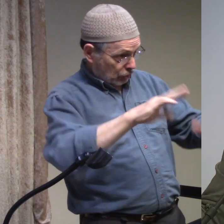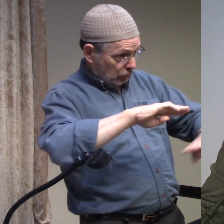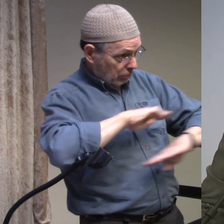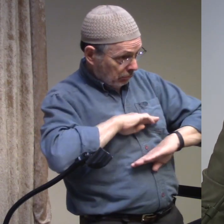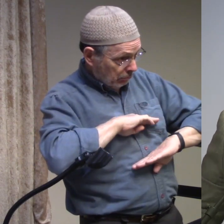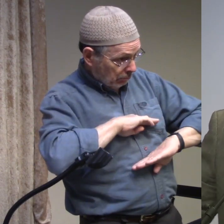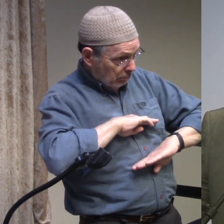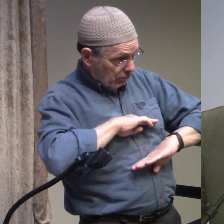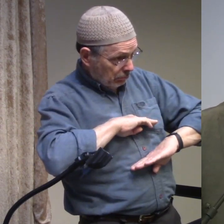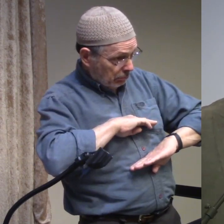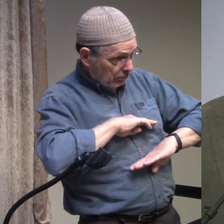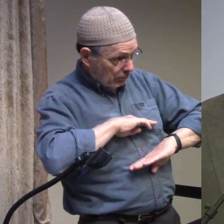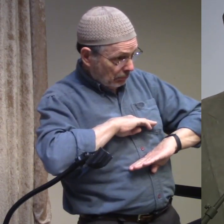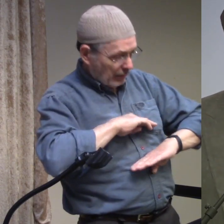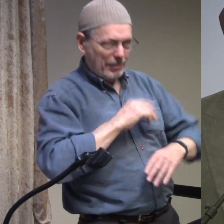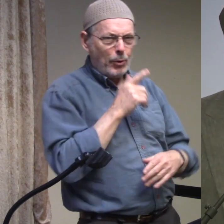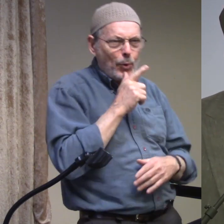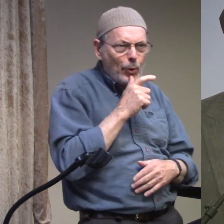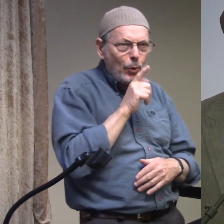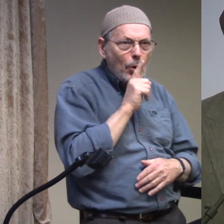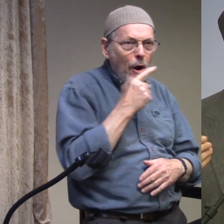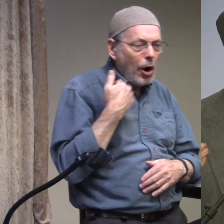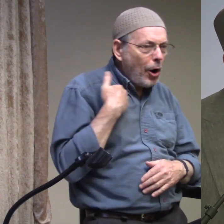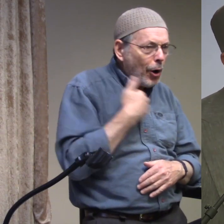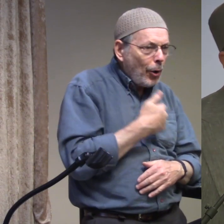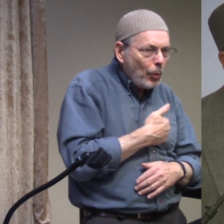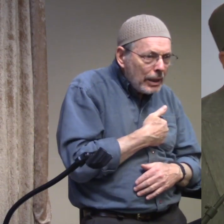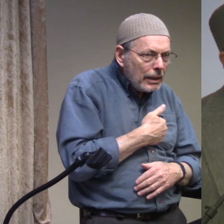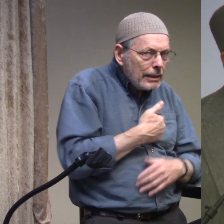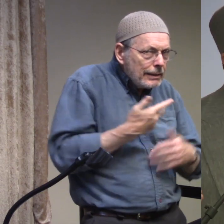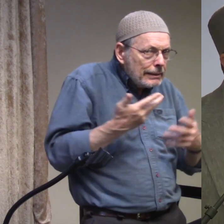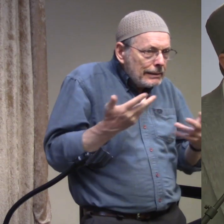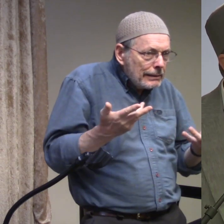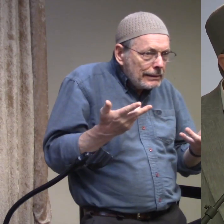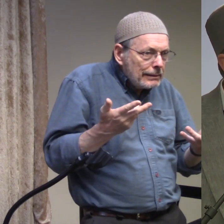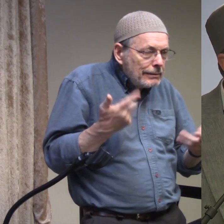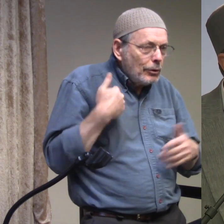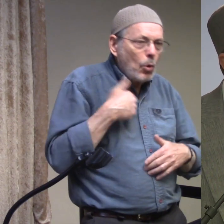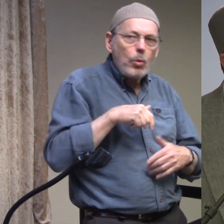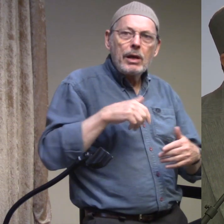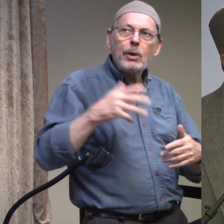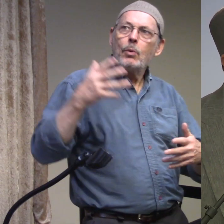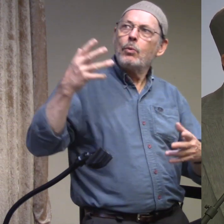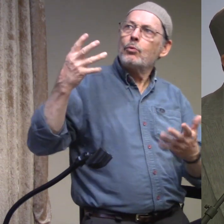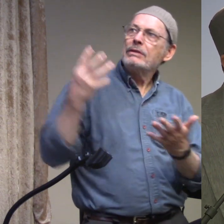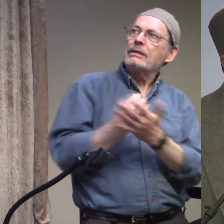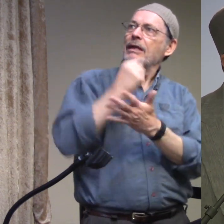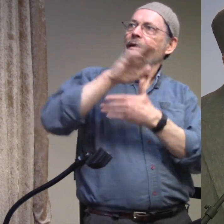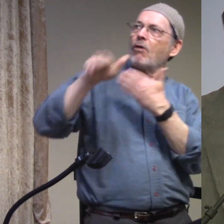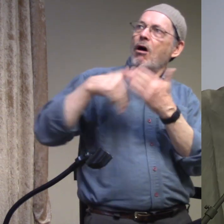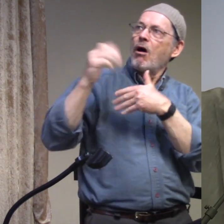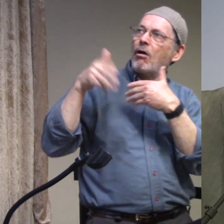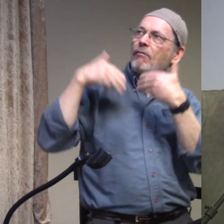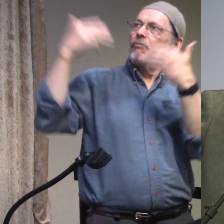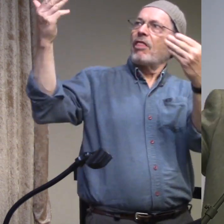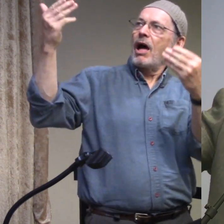Allah asks us, who are we? Who are we that we get all this?